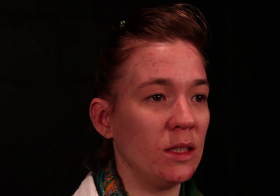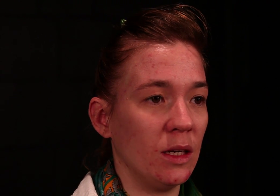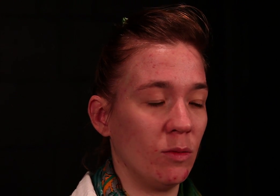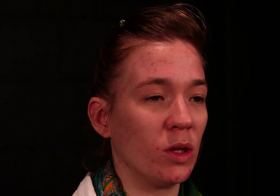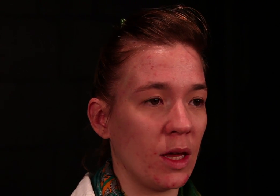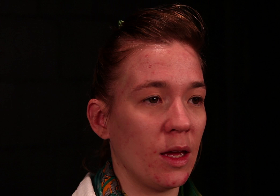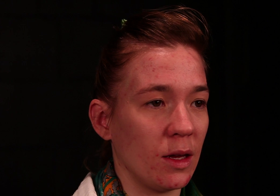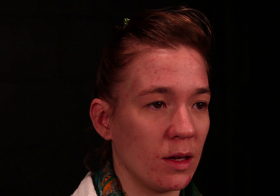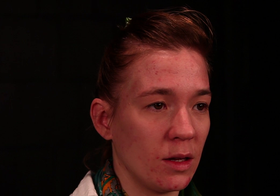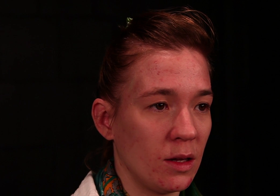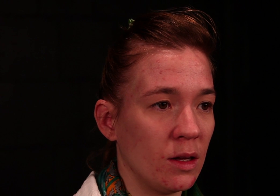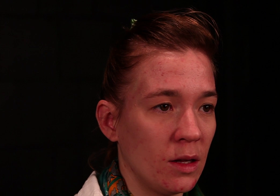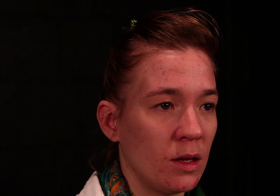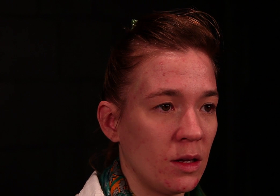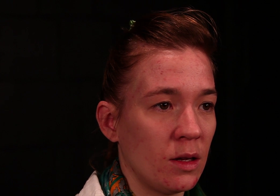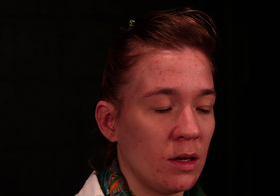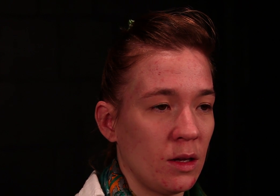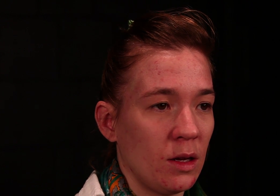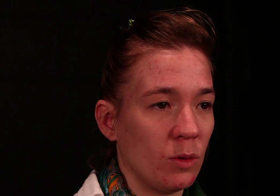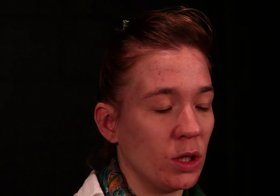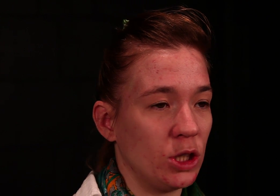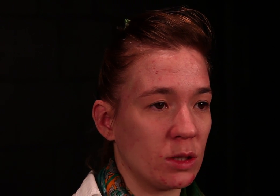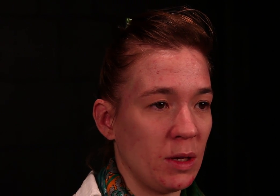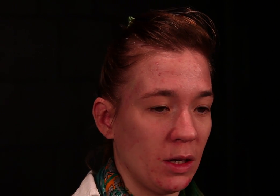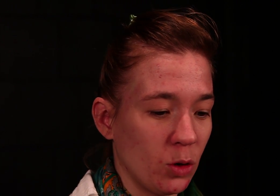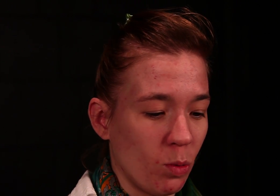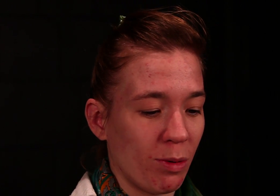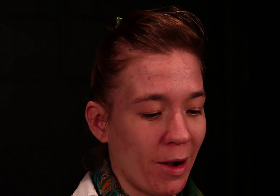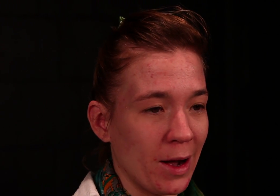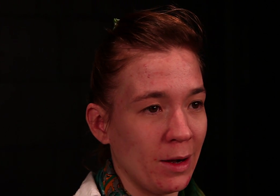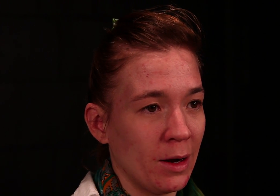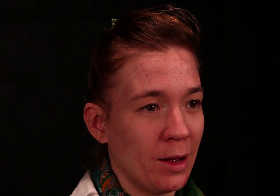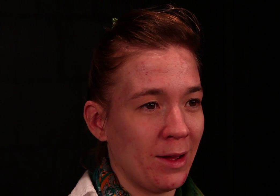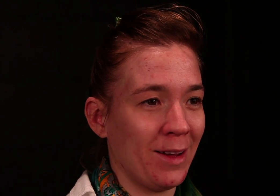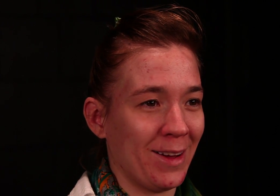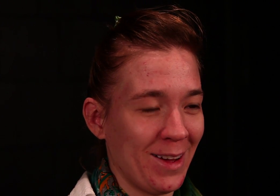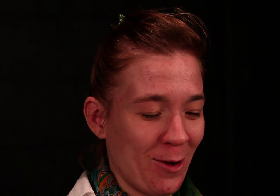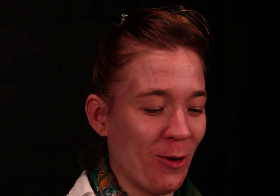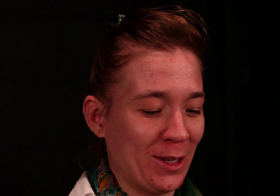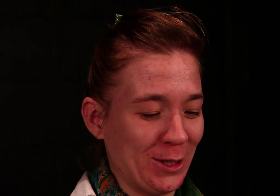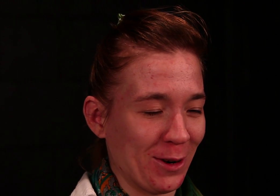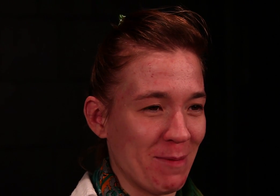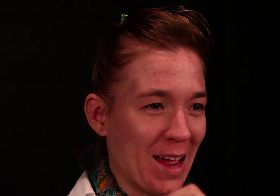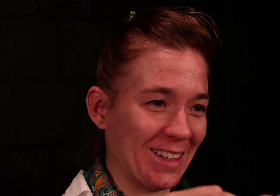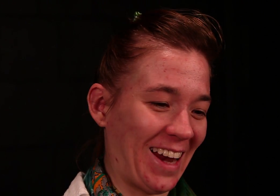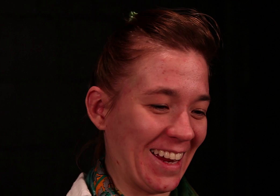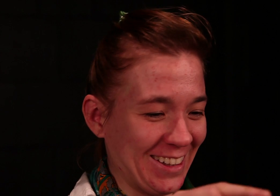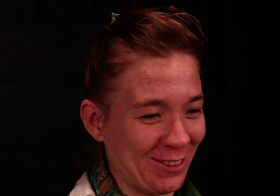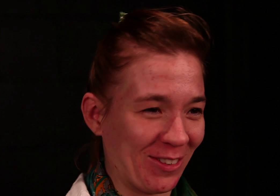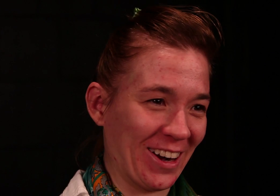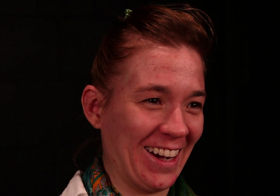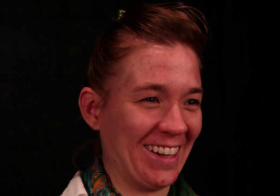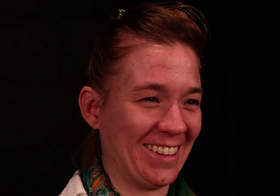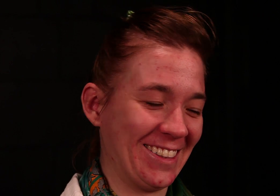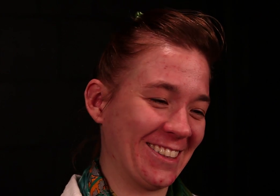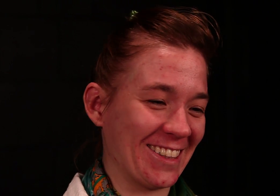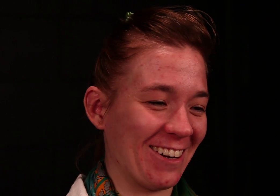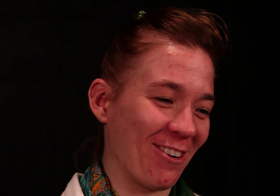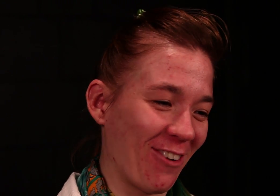in with the egg. It wouldn't just be a little brain. What you're imagining, like a little brain just sitting on a frying